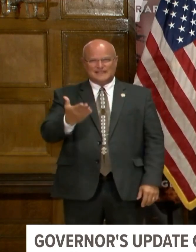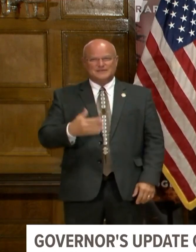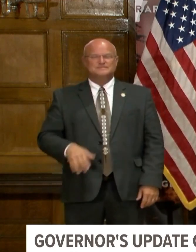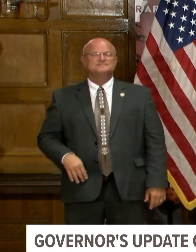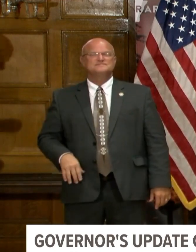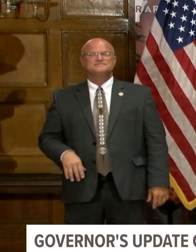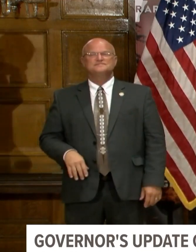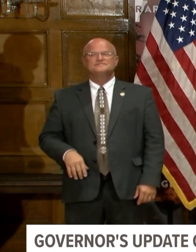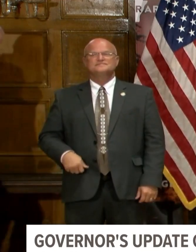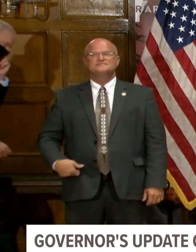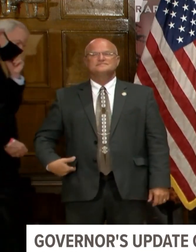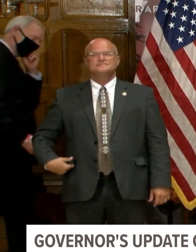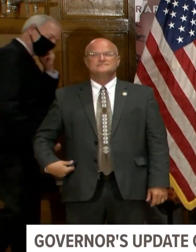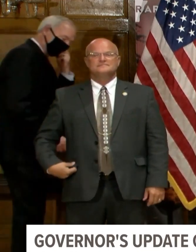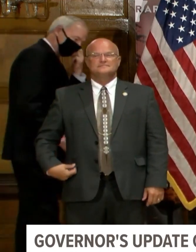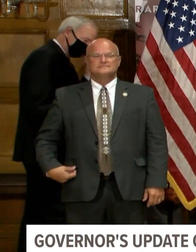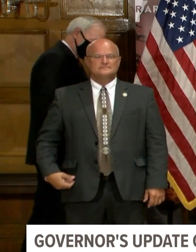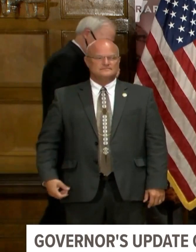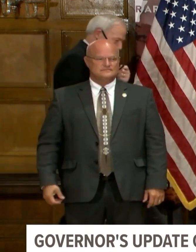Thank you, Governor.